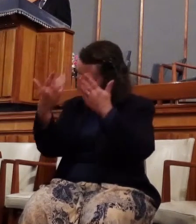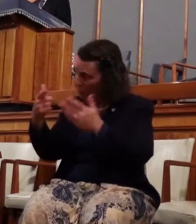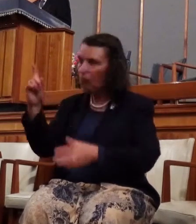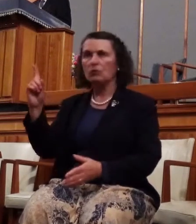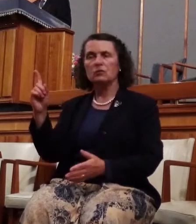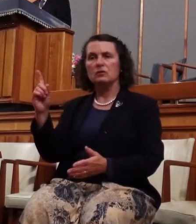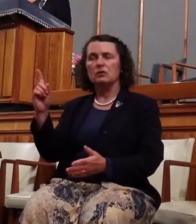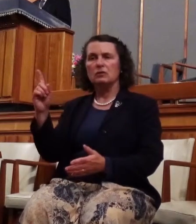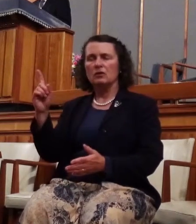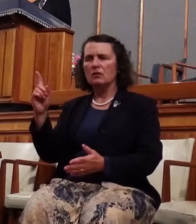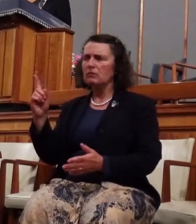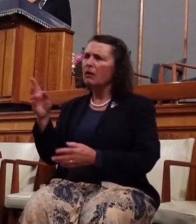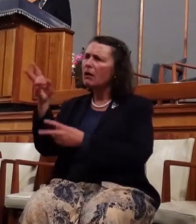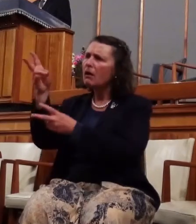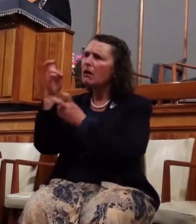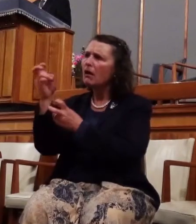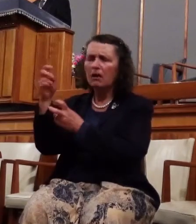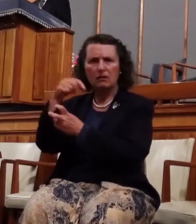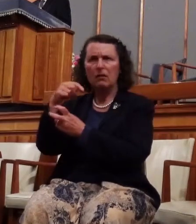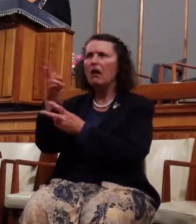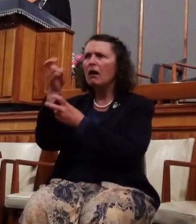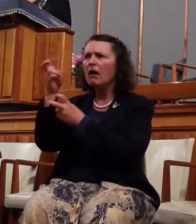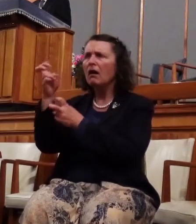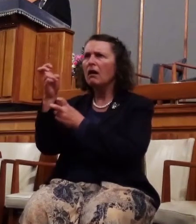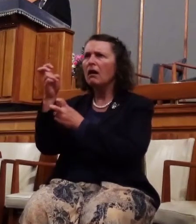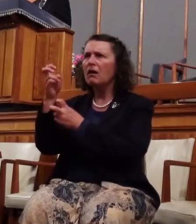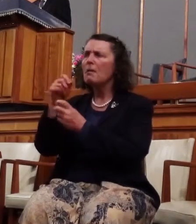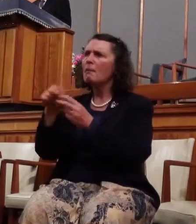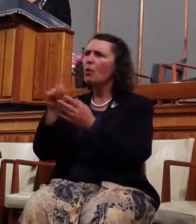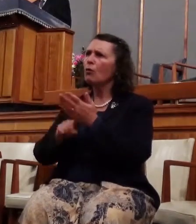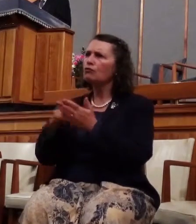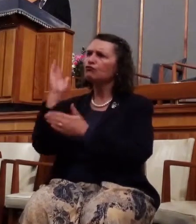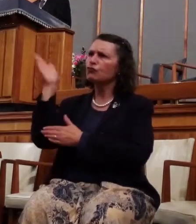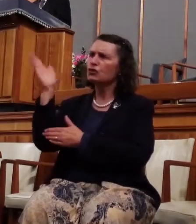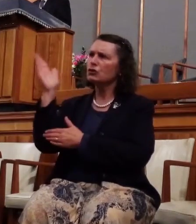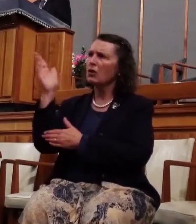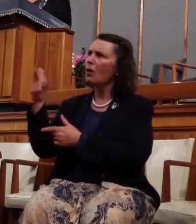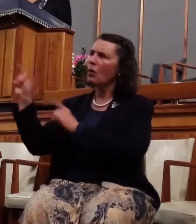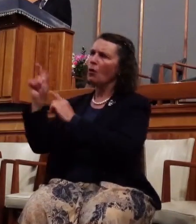the Lord opened, that she attended unto the things which were spoken of God.